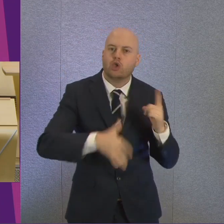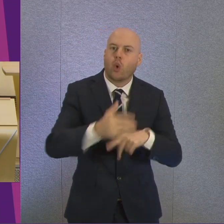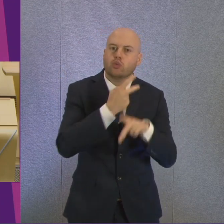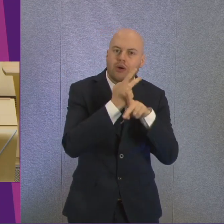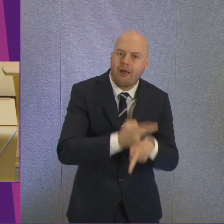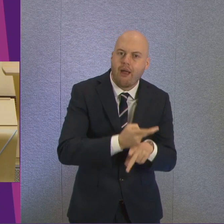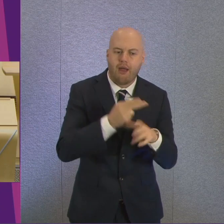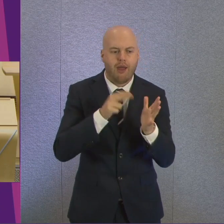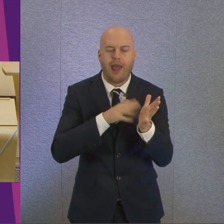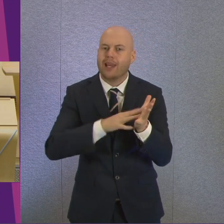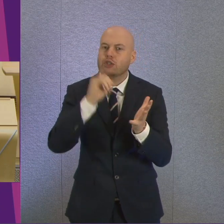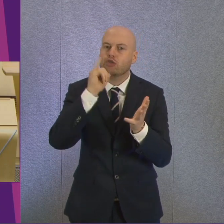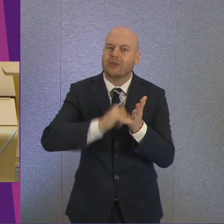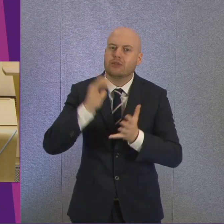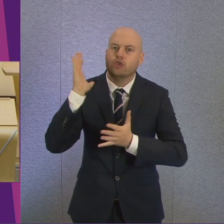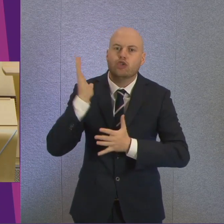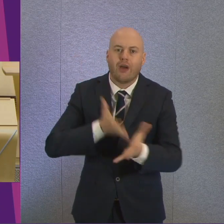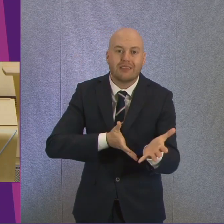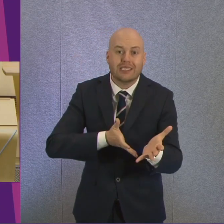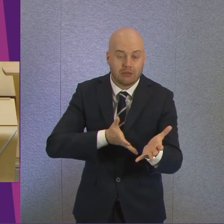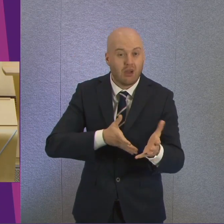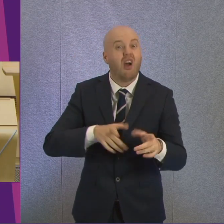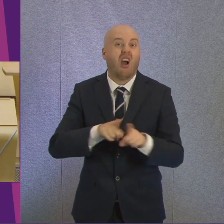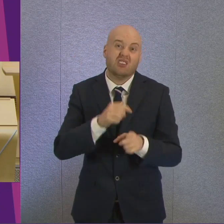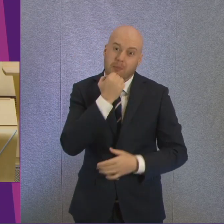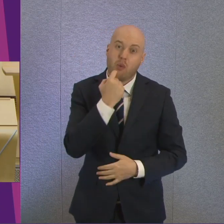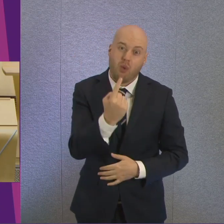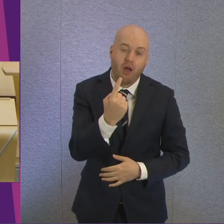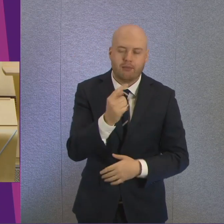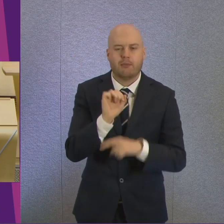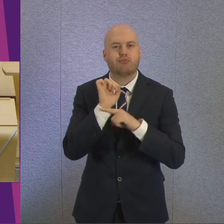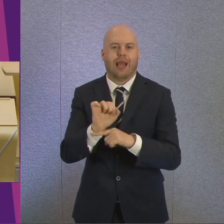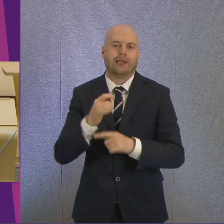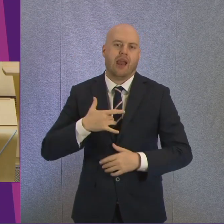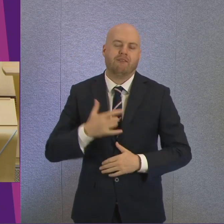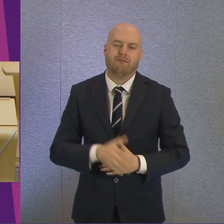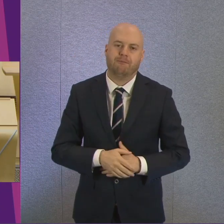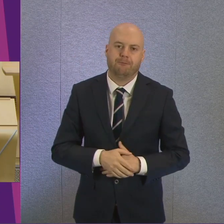lives. As of 9 o'clock this morning, there have been